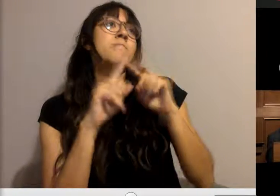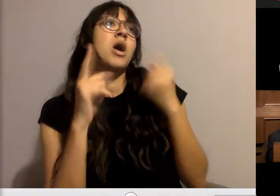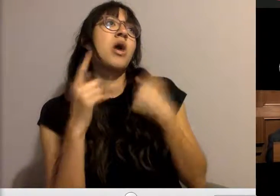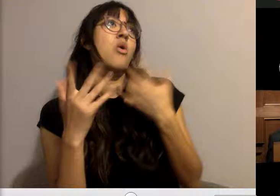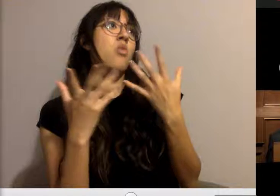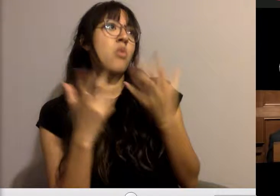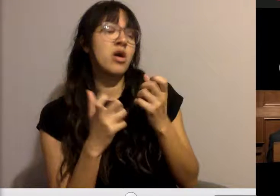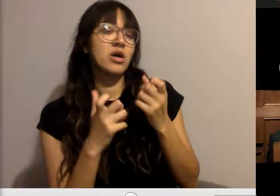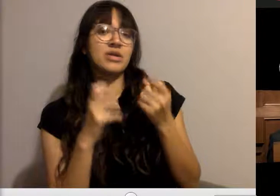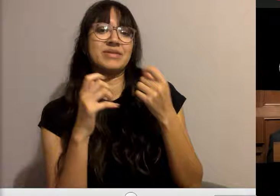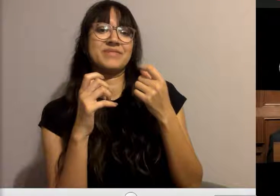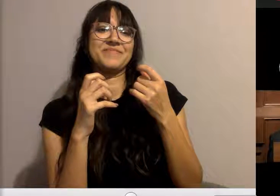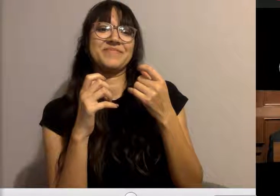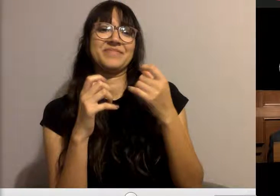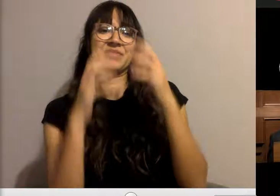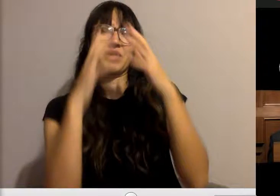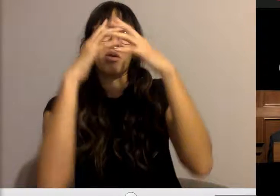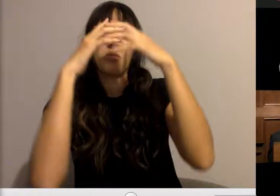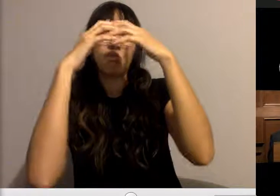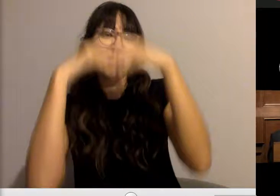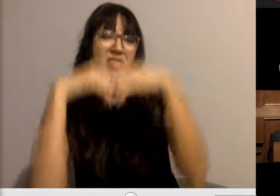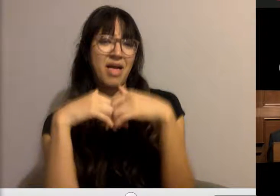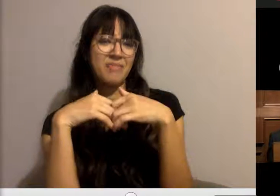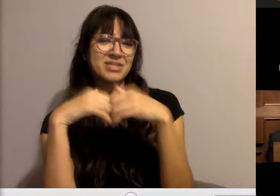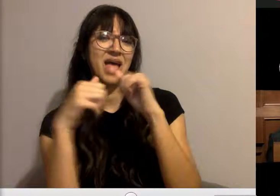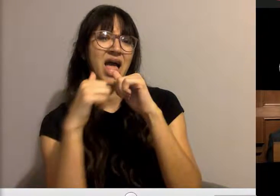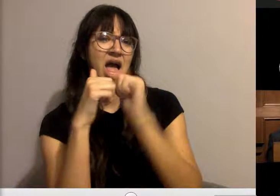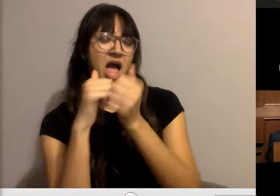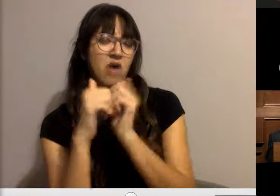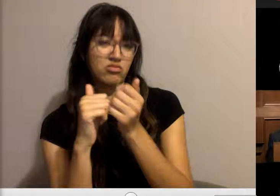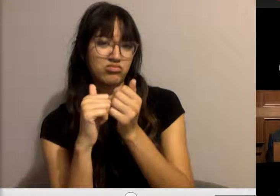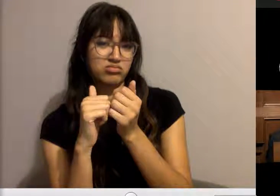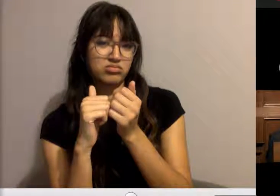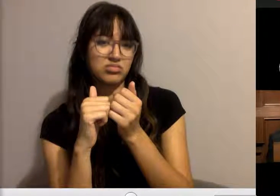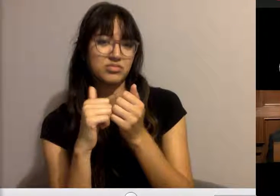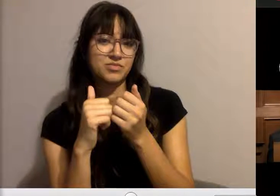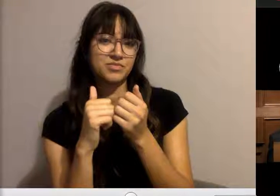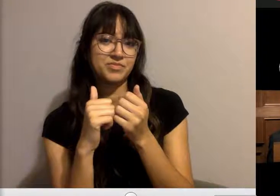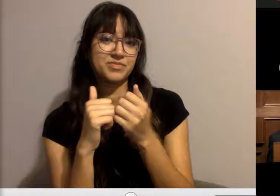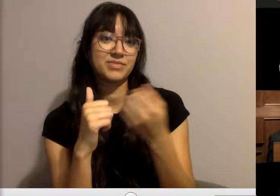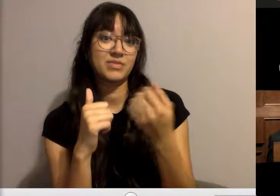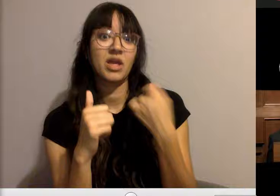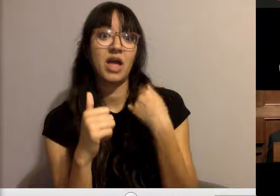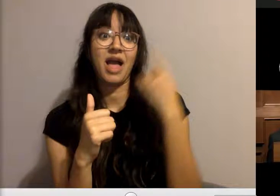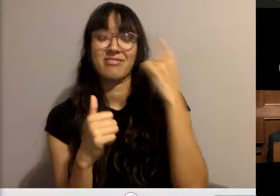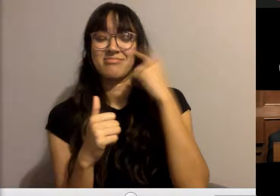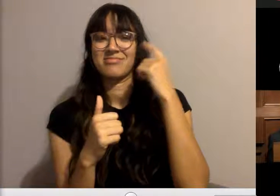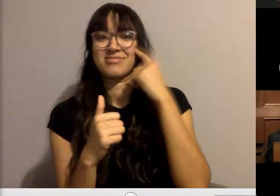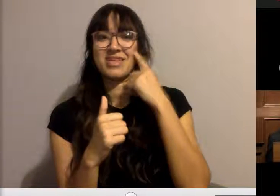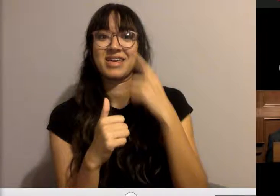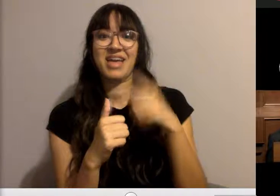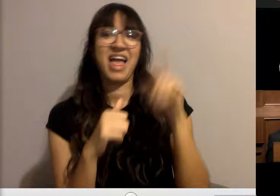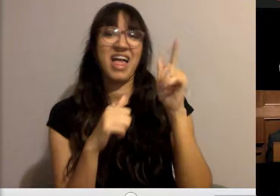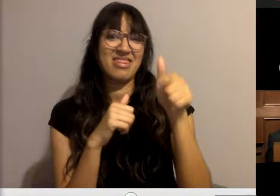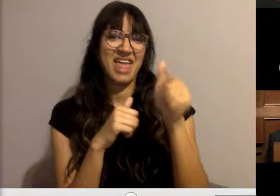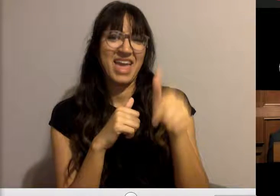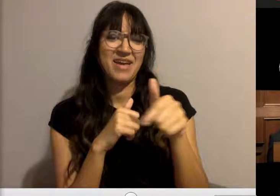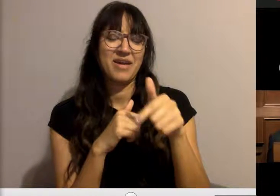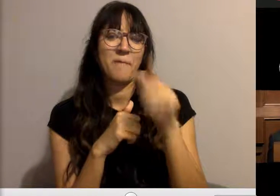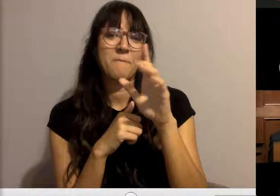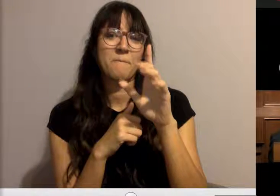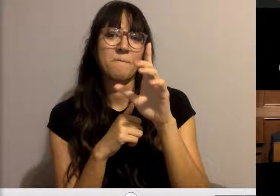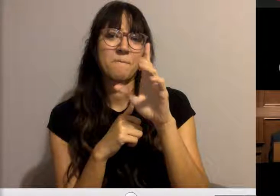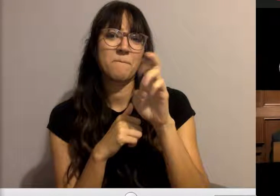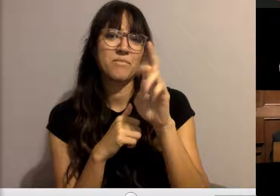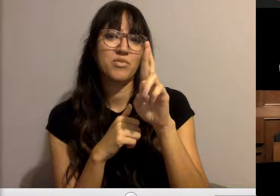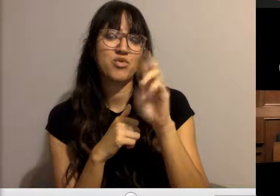I think, is the most fascinating period in the history of the world. If I could live any time, I would choose the late Bronze Age. I'd probably be